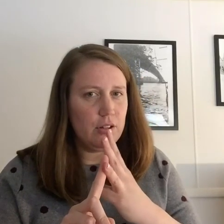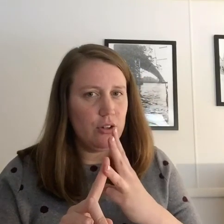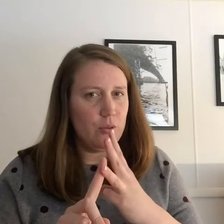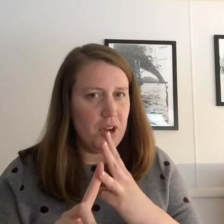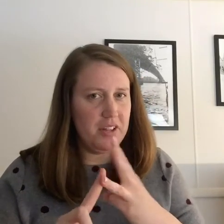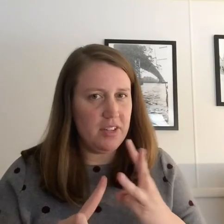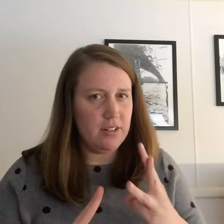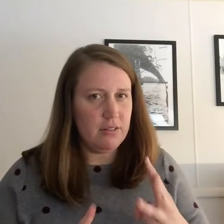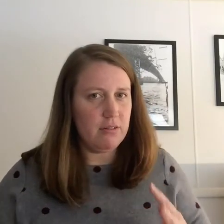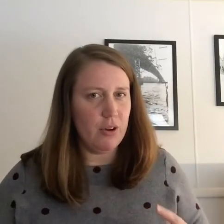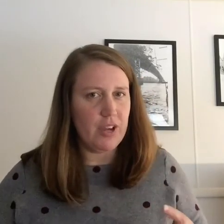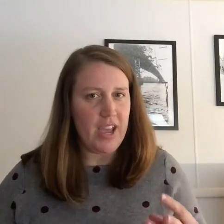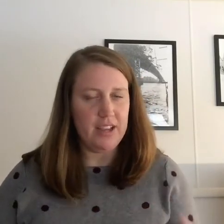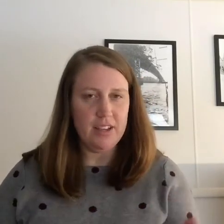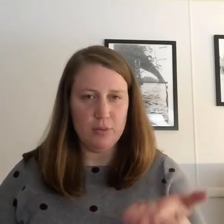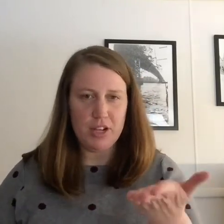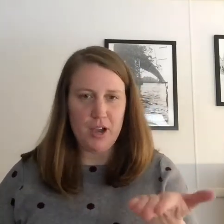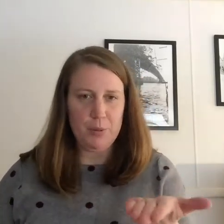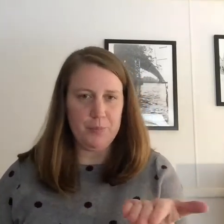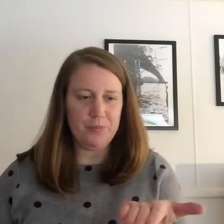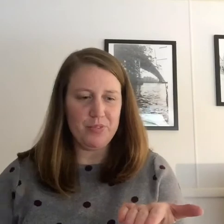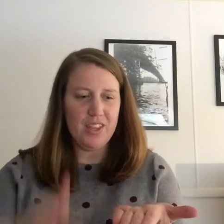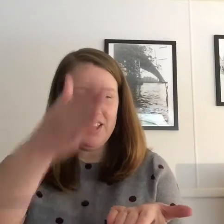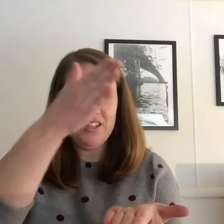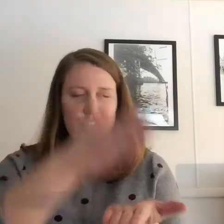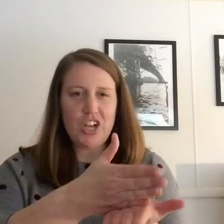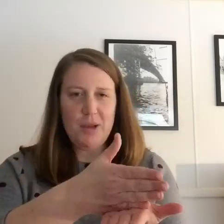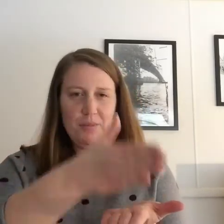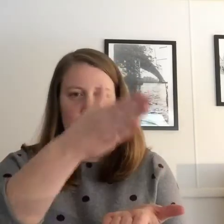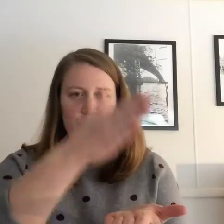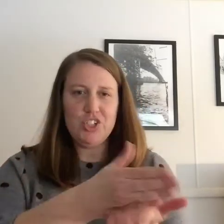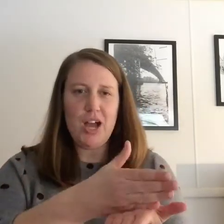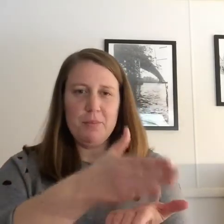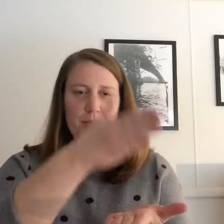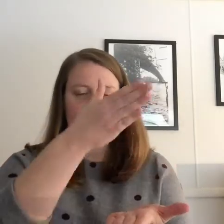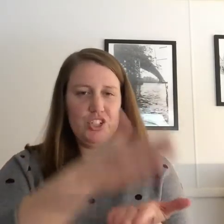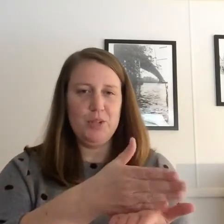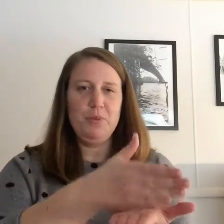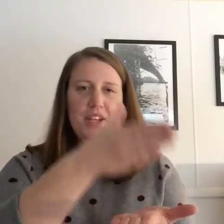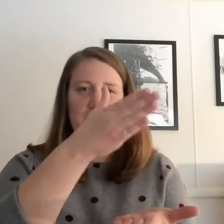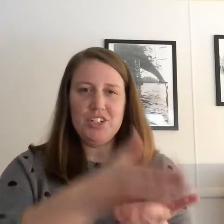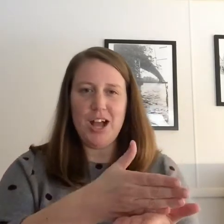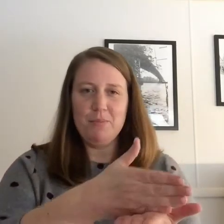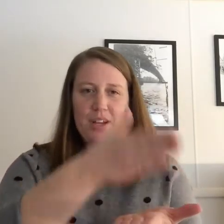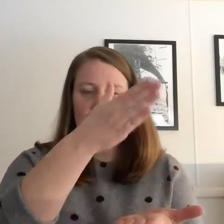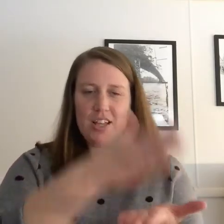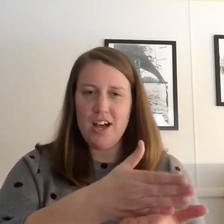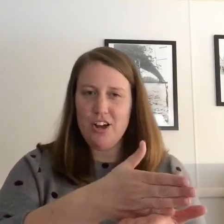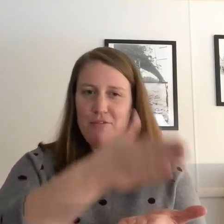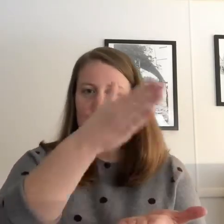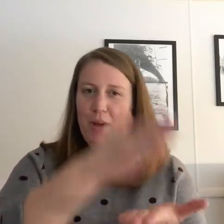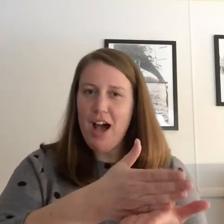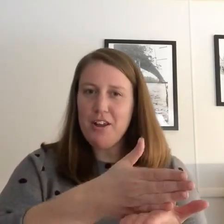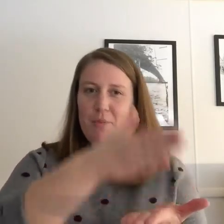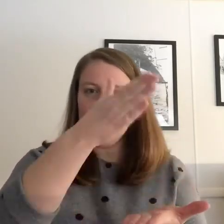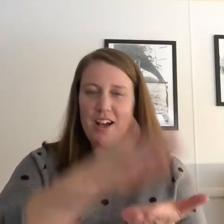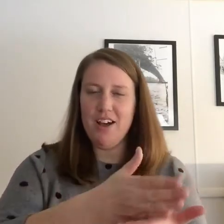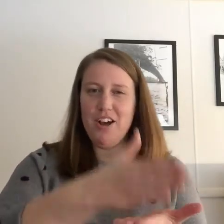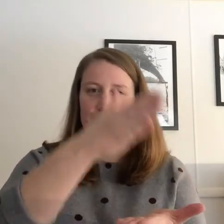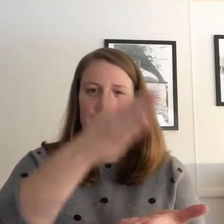What is it? Okay, here we go. Chop, chop, chippity chop. Cut off the bottom and cut off the